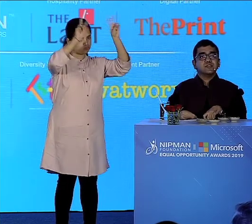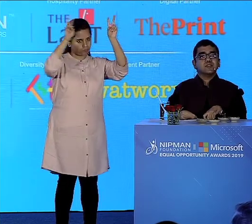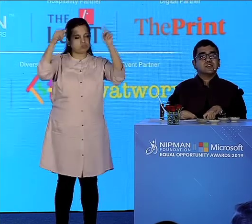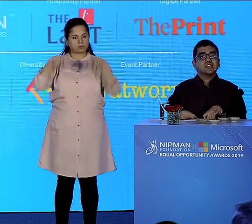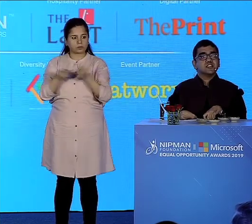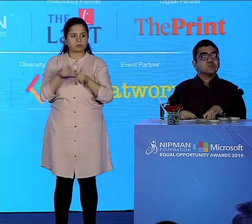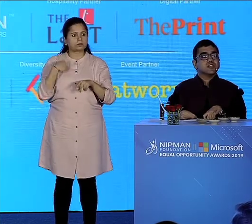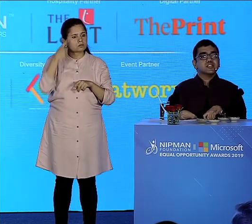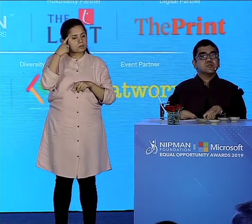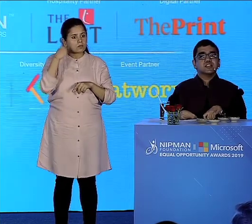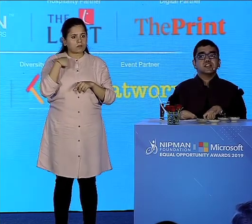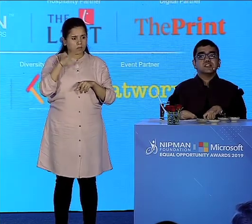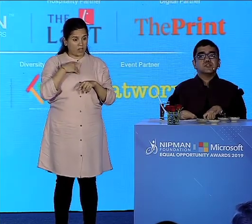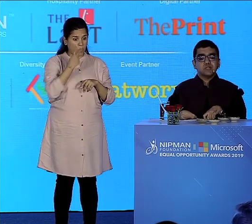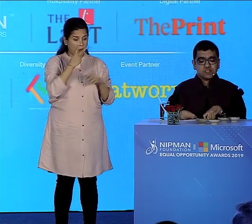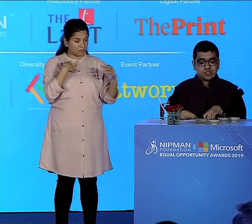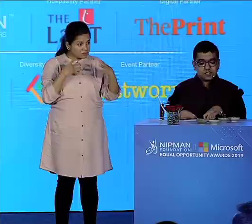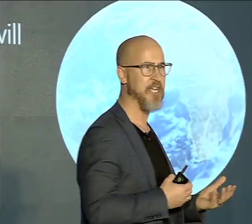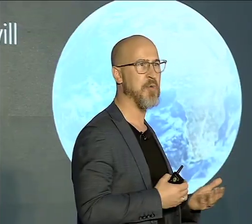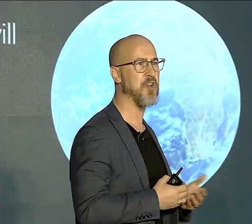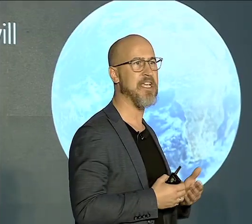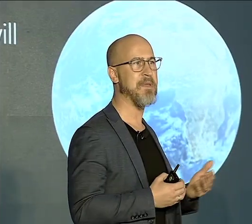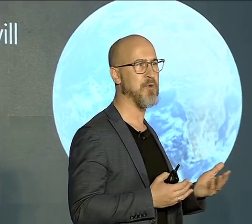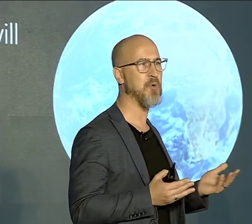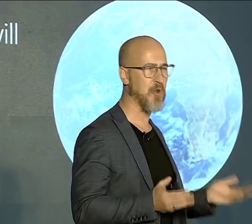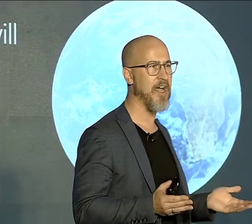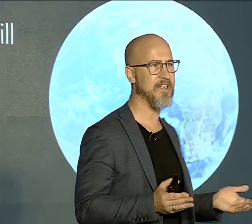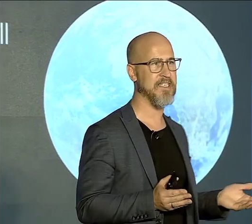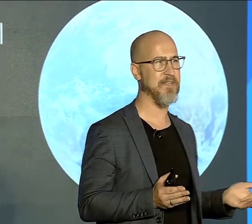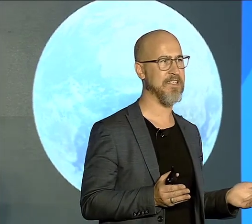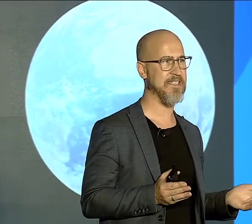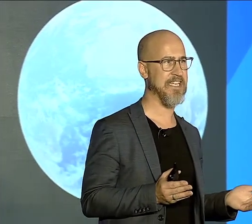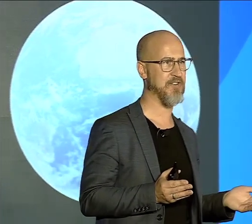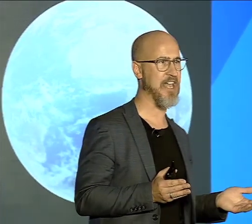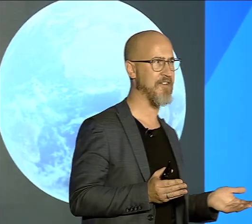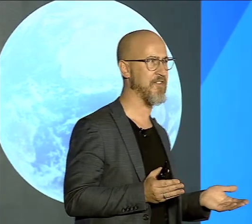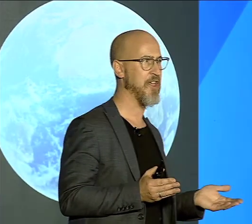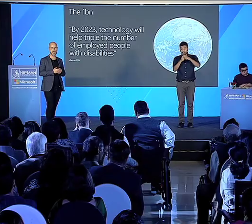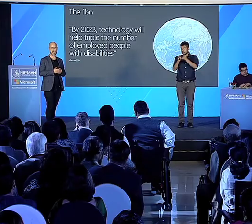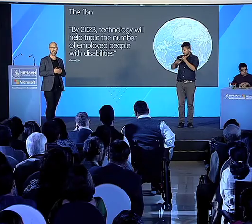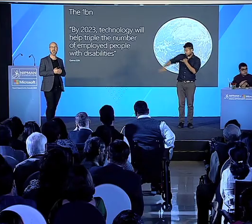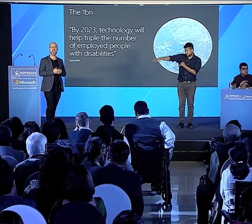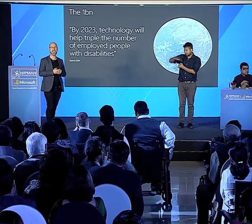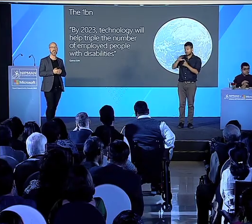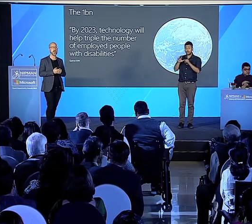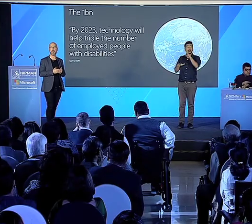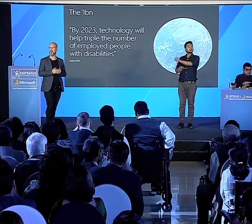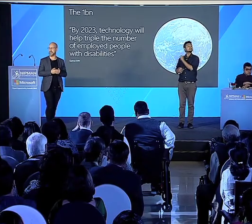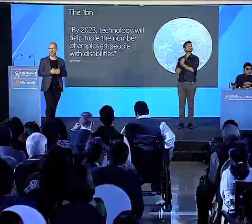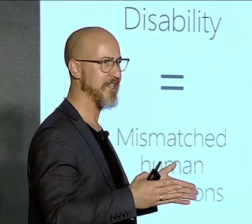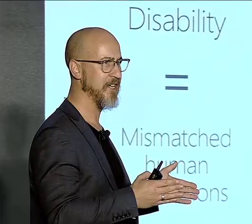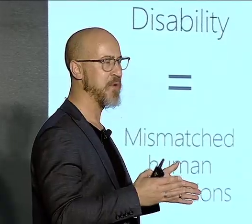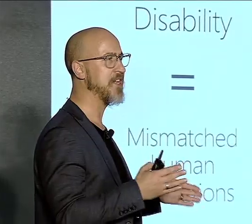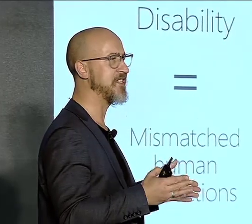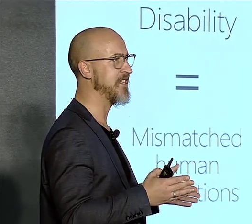prioritize any one. But if I had to prioritize one, it would be technology. We're looking at people who acquire disabilities later in life. If you consider It is the now post time